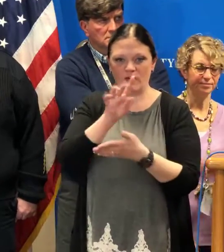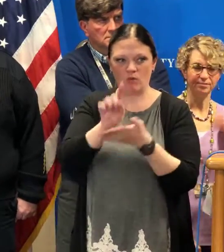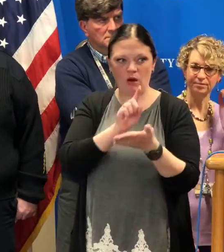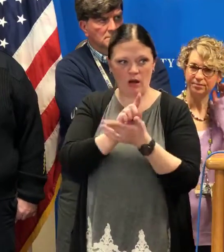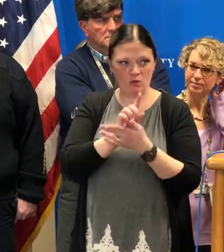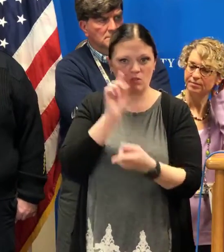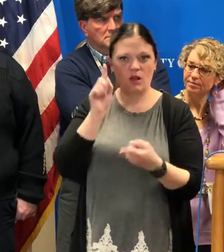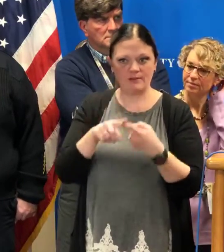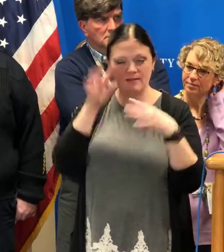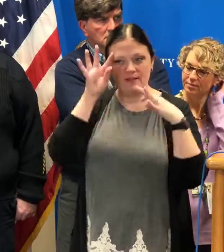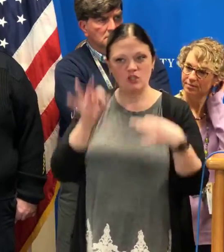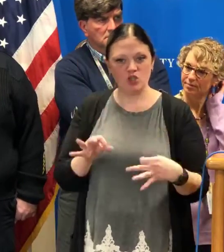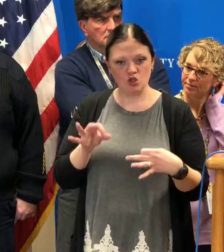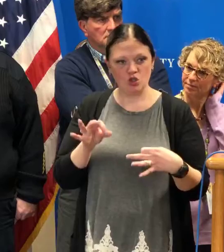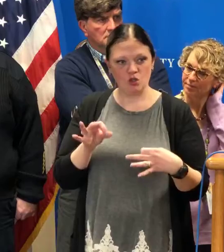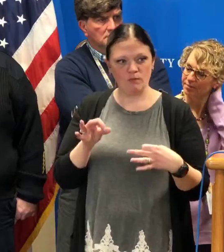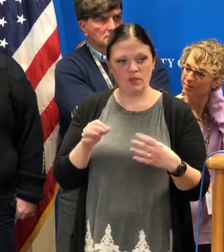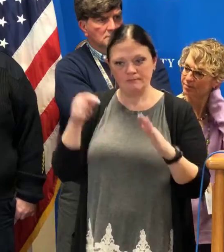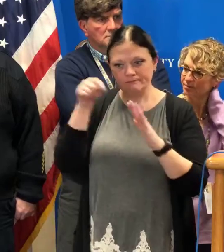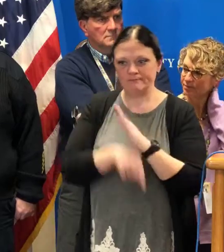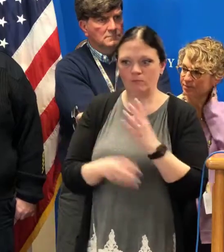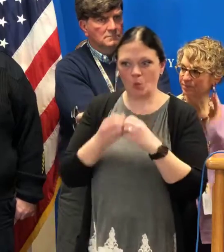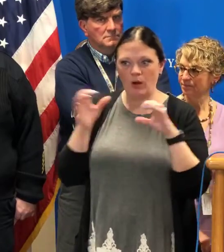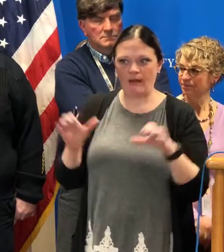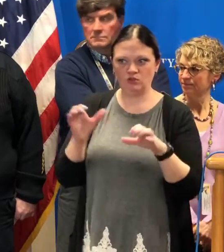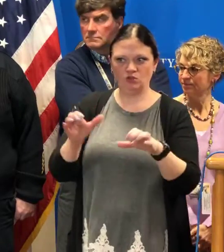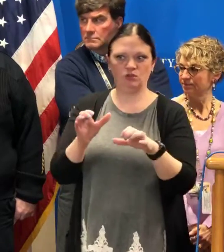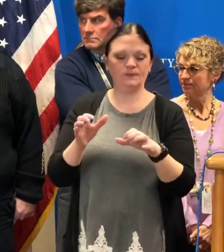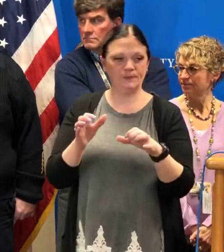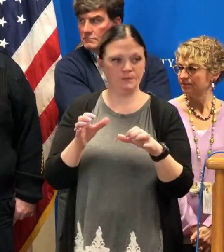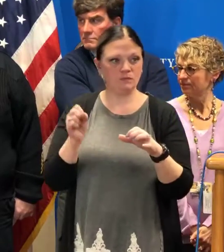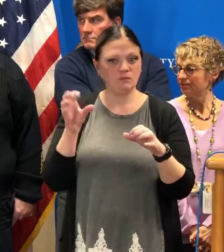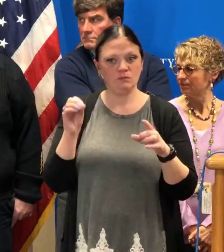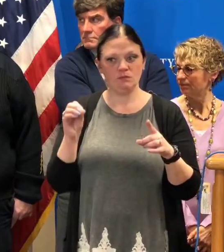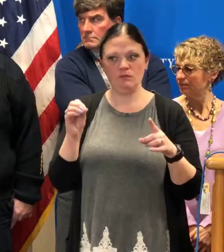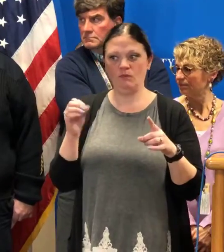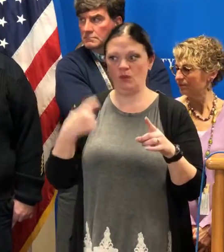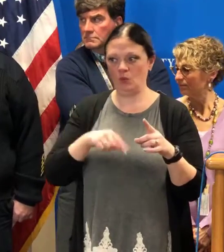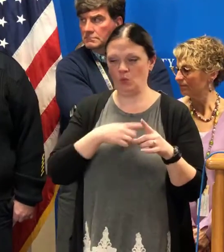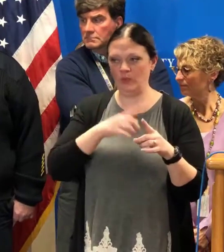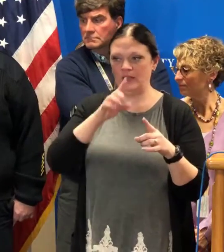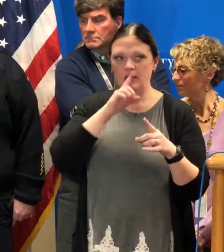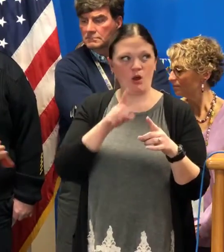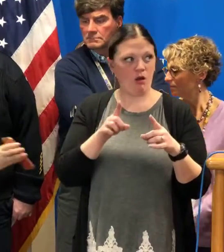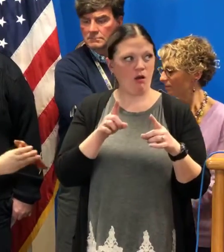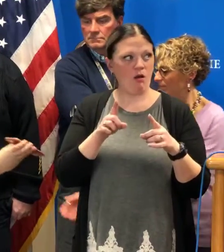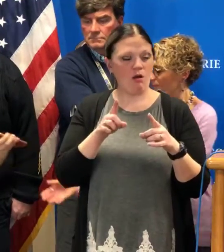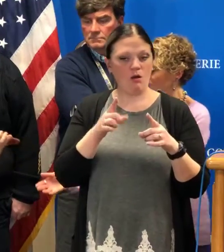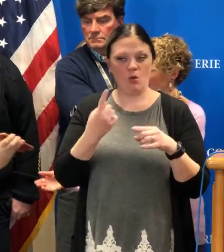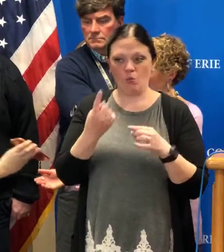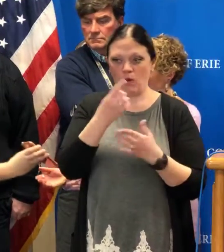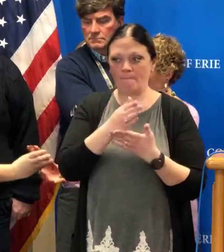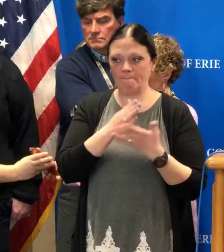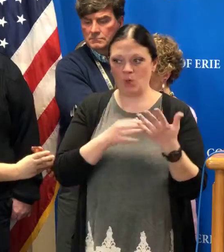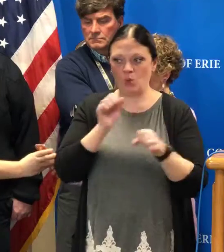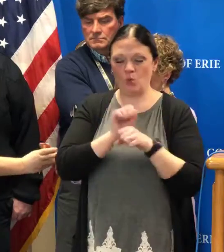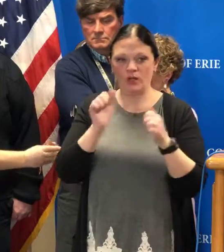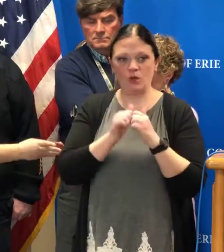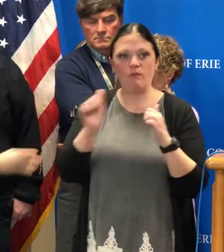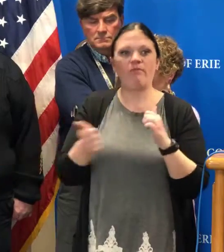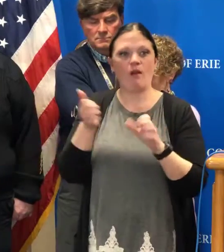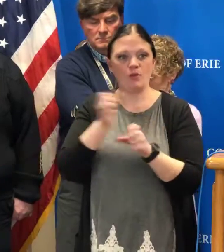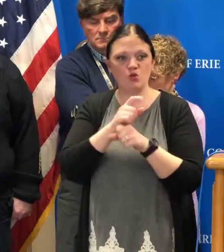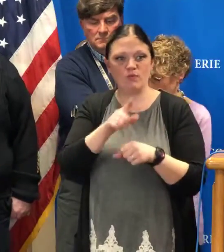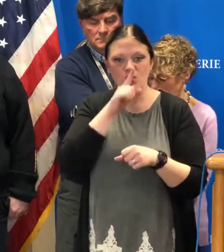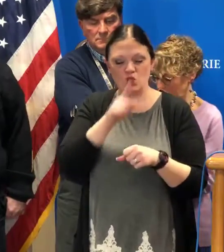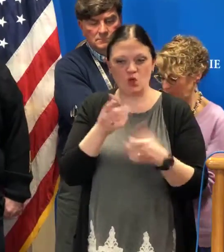they could determine further action that needs to be taken. So we are one part working with others to ensure